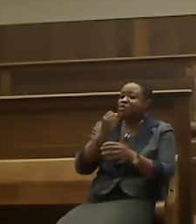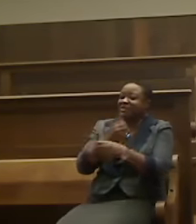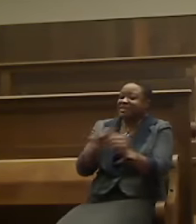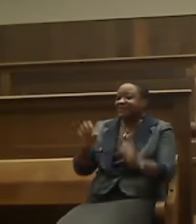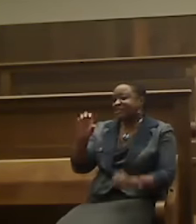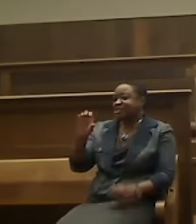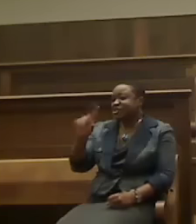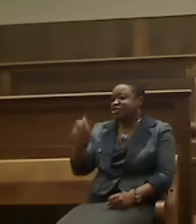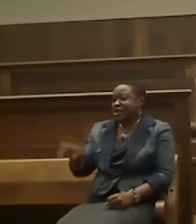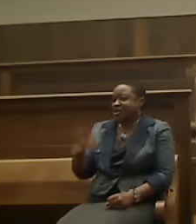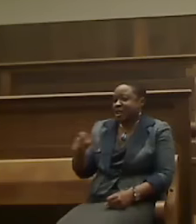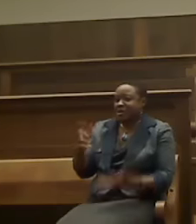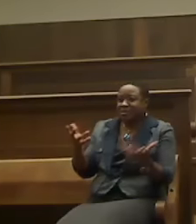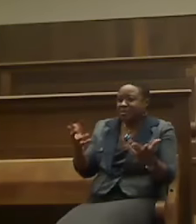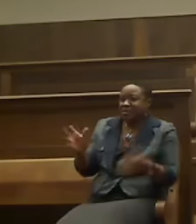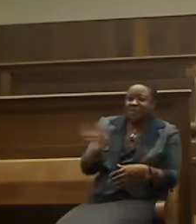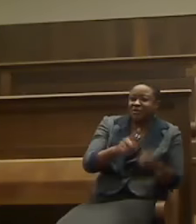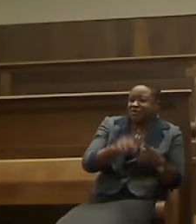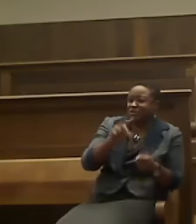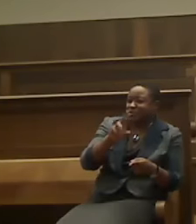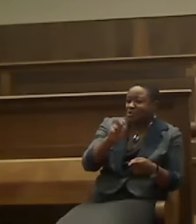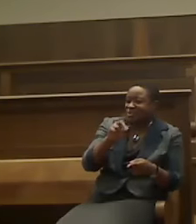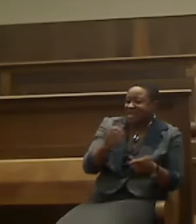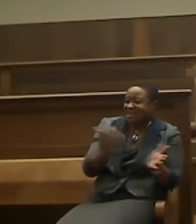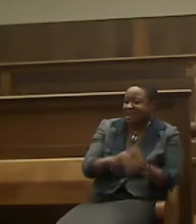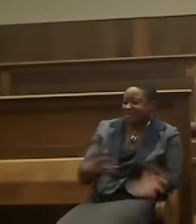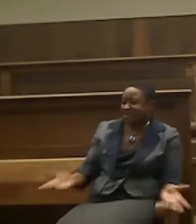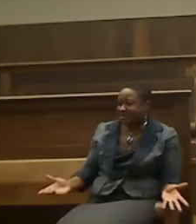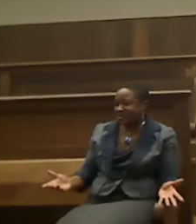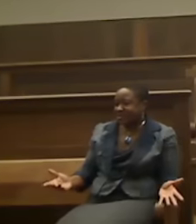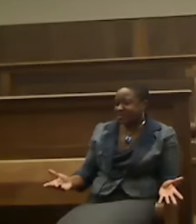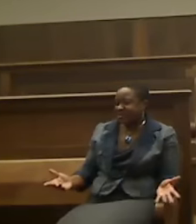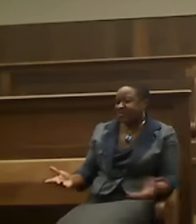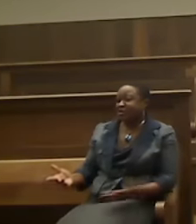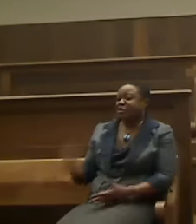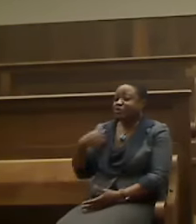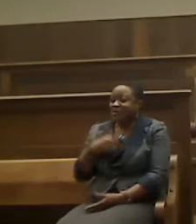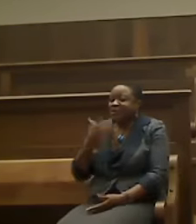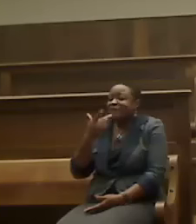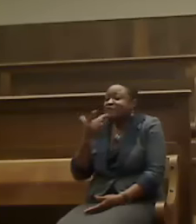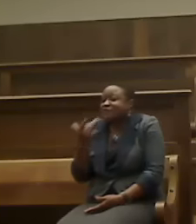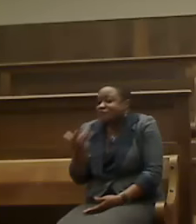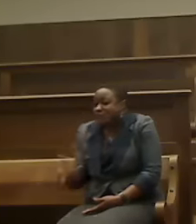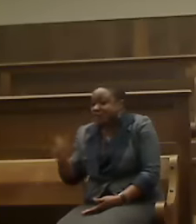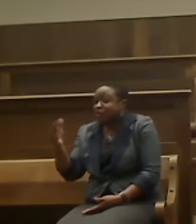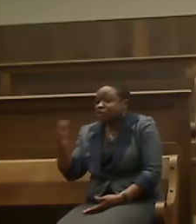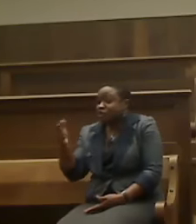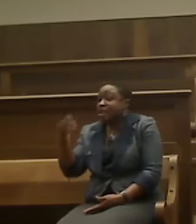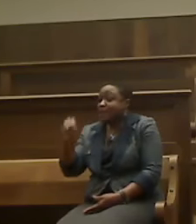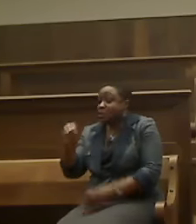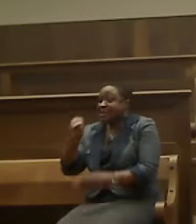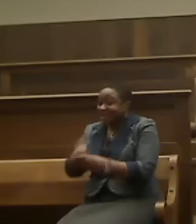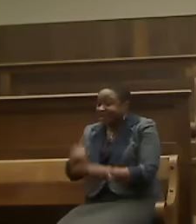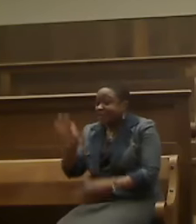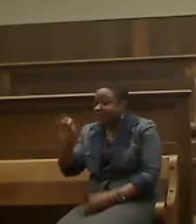So we fortunately, and this is really fortunate, that GMOs are based in